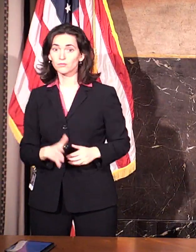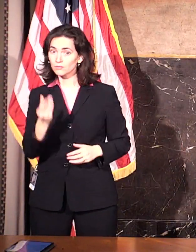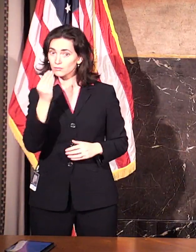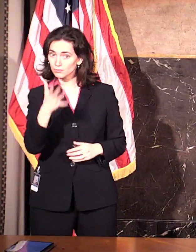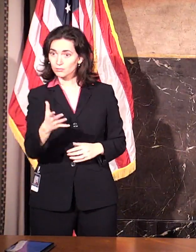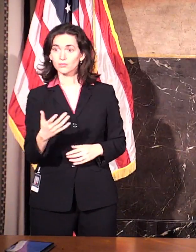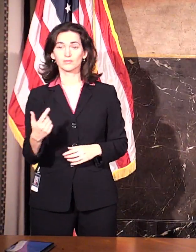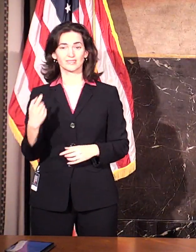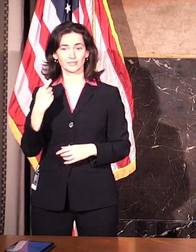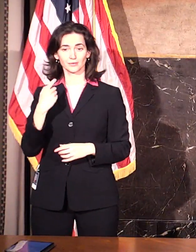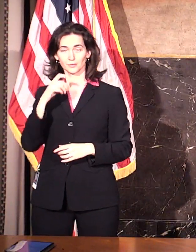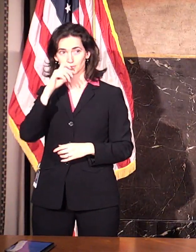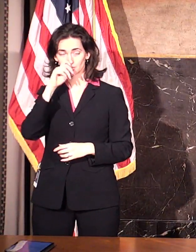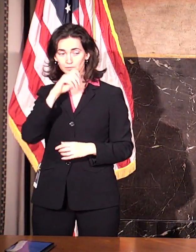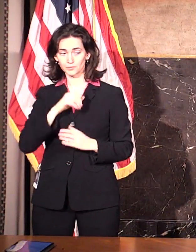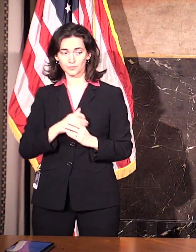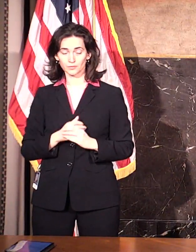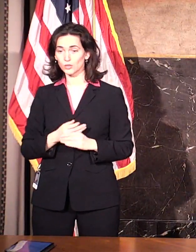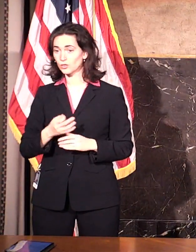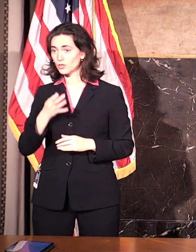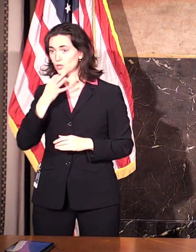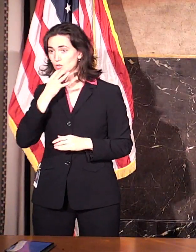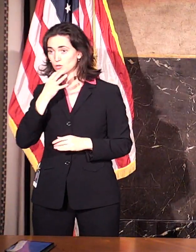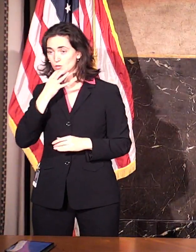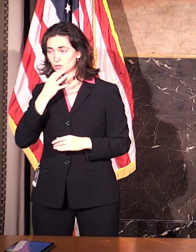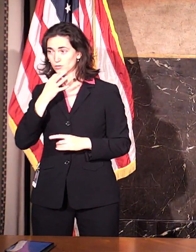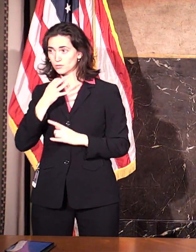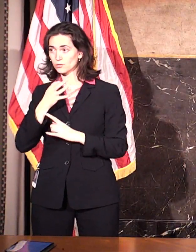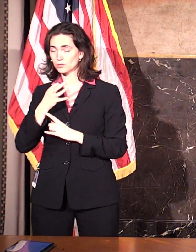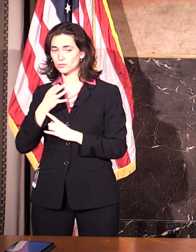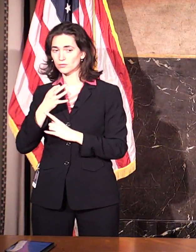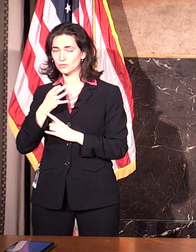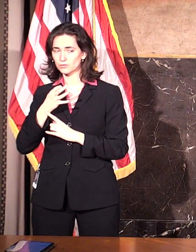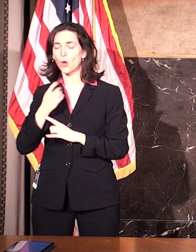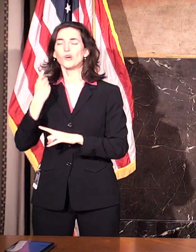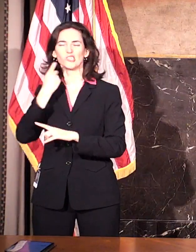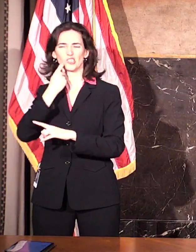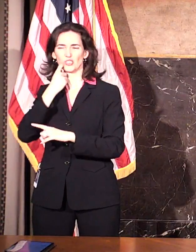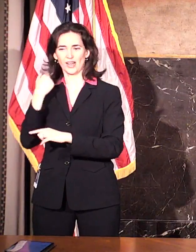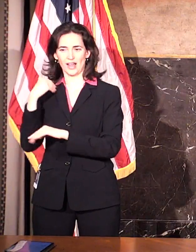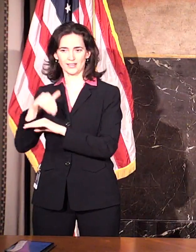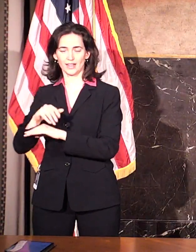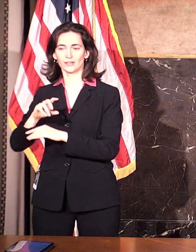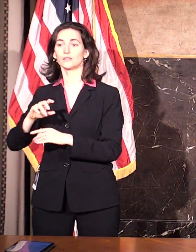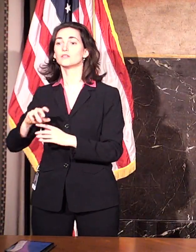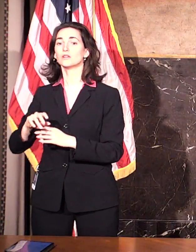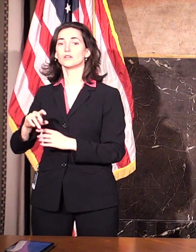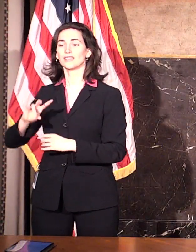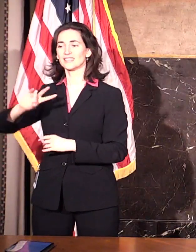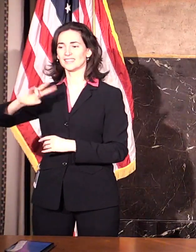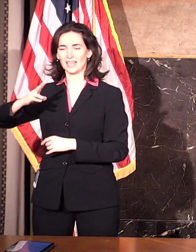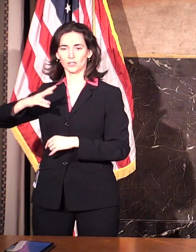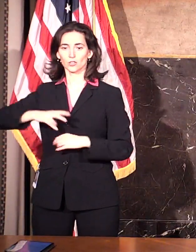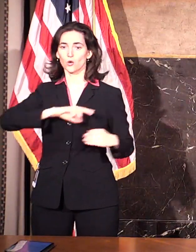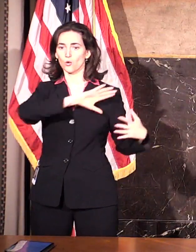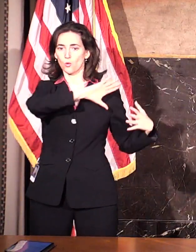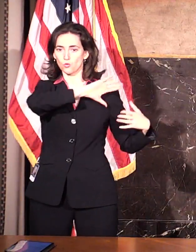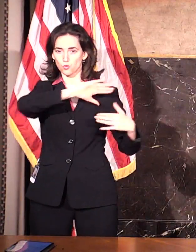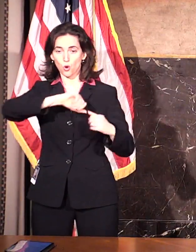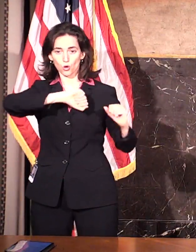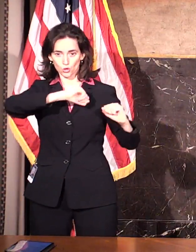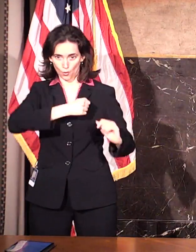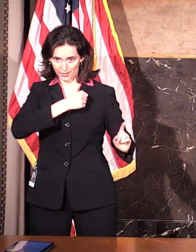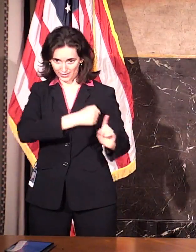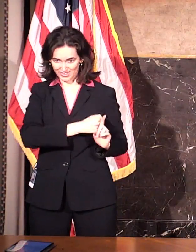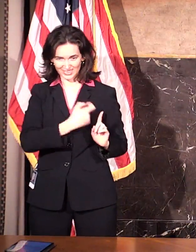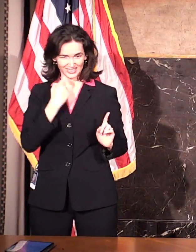second system in 72 hours hit Louisiana. I was able last